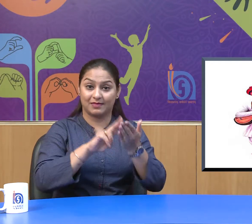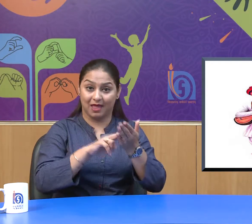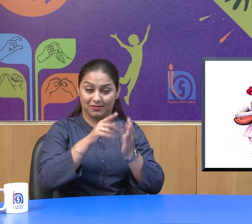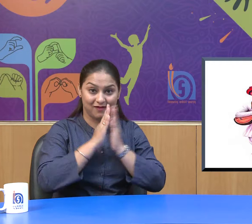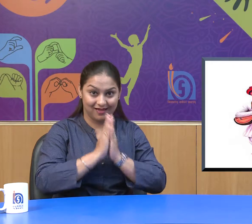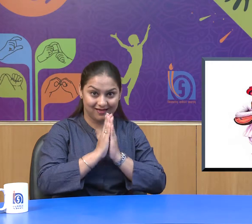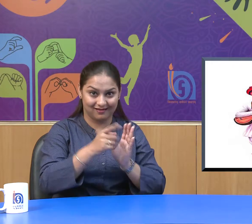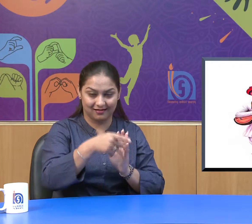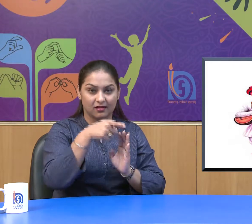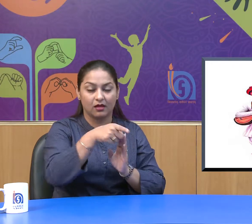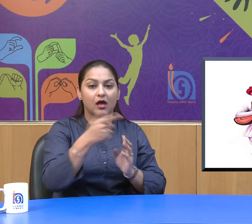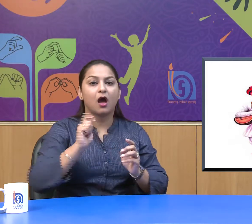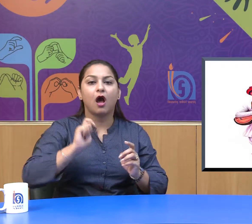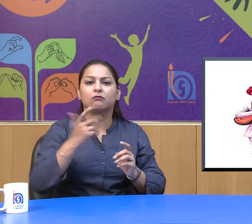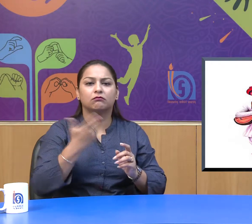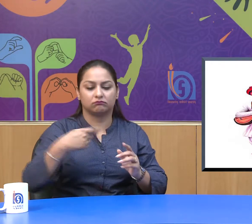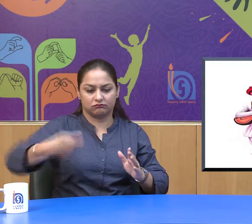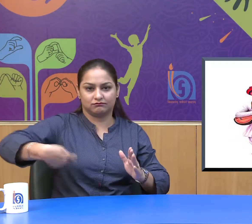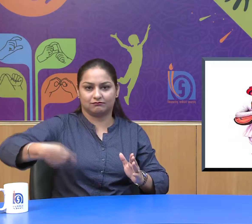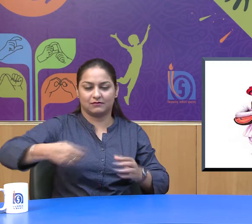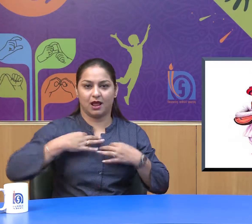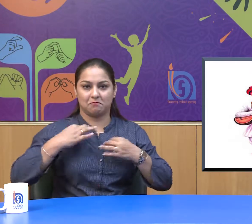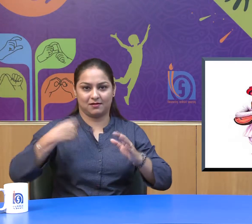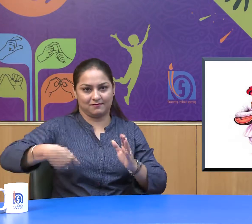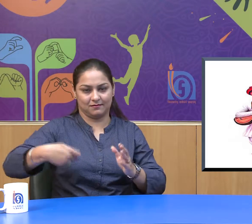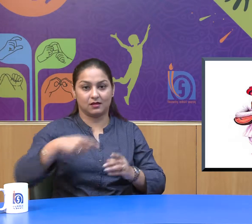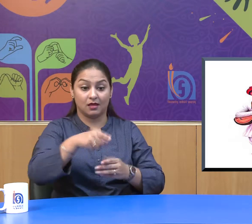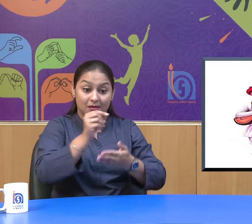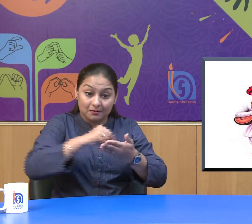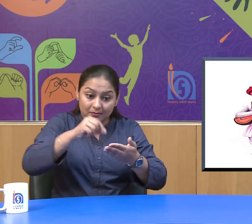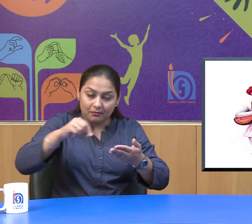Namadeva was a tailor. He wrote in Marathi.